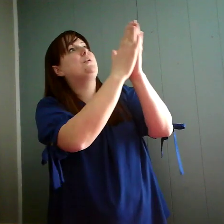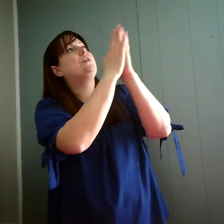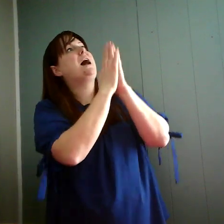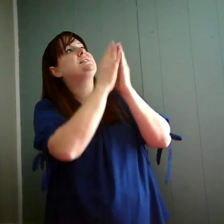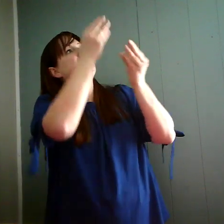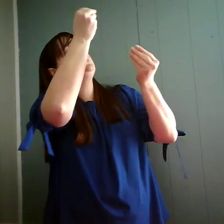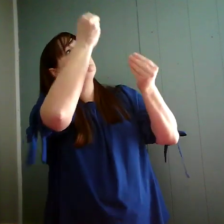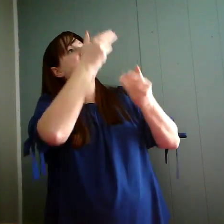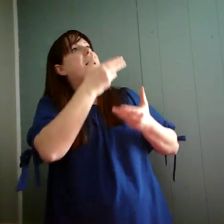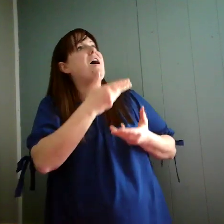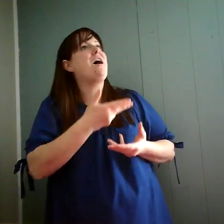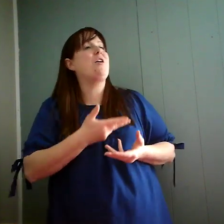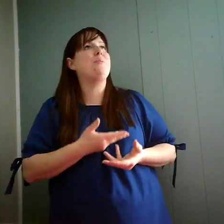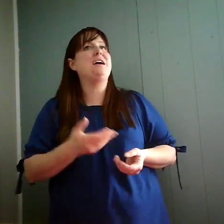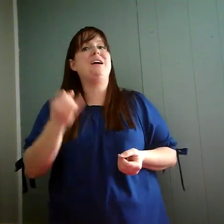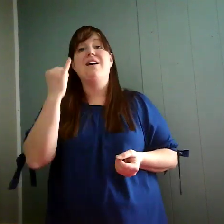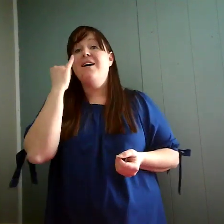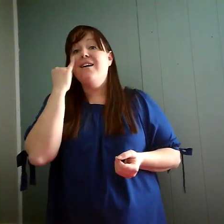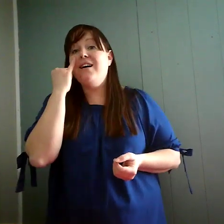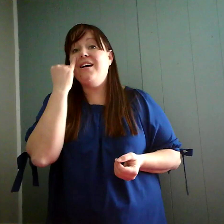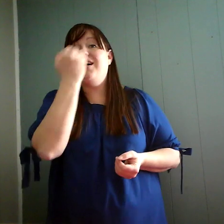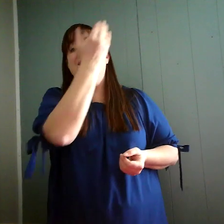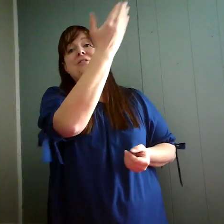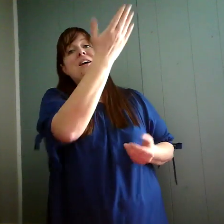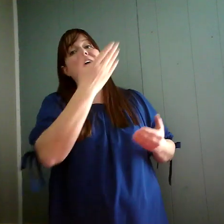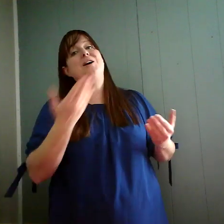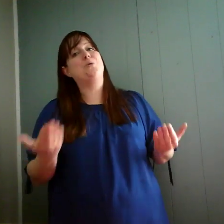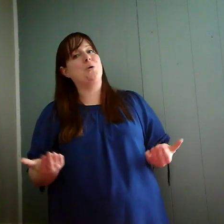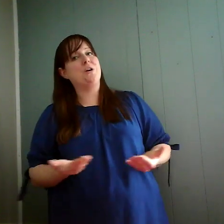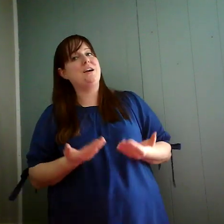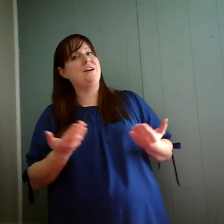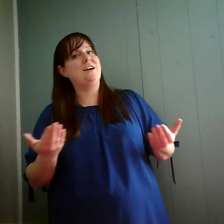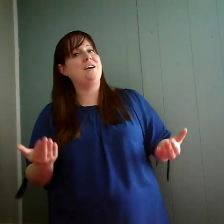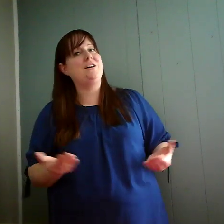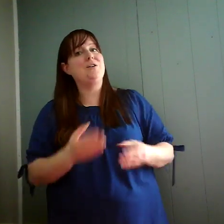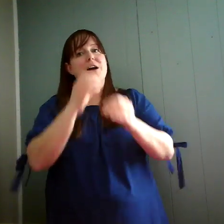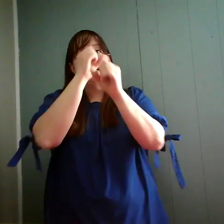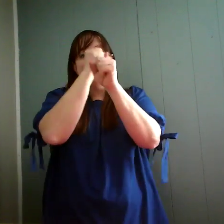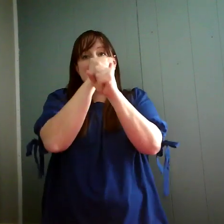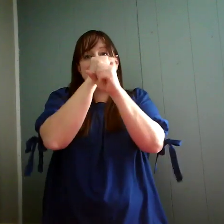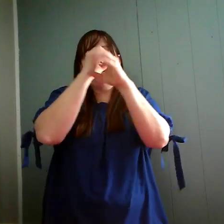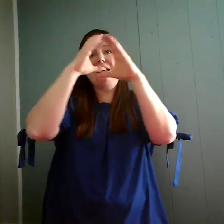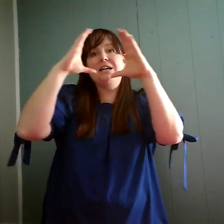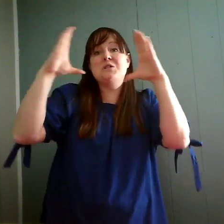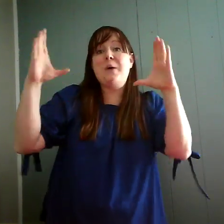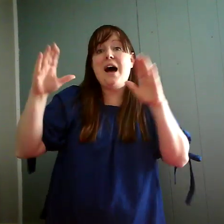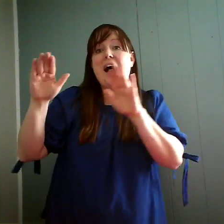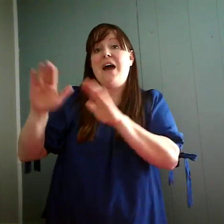would ask him to tell me if he were here. Scenes by